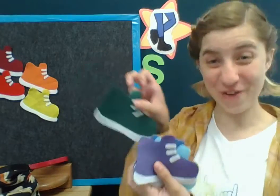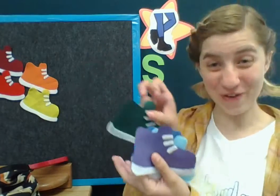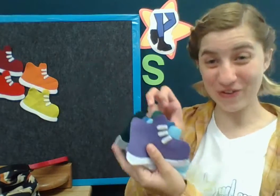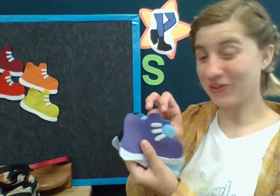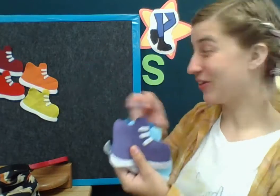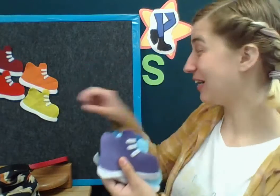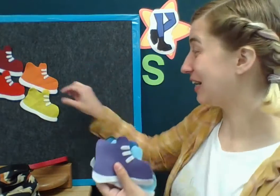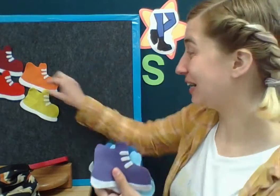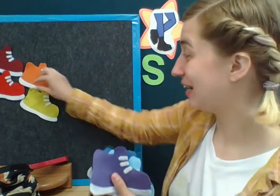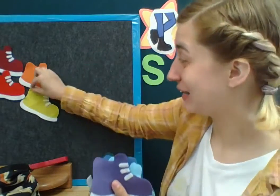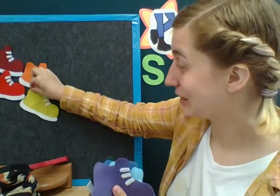4,